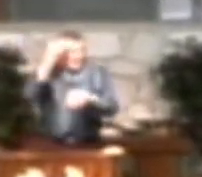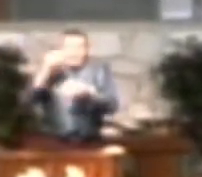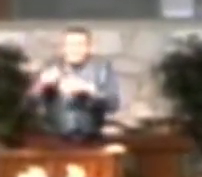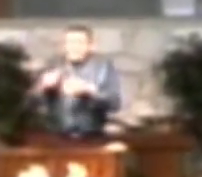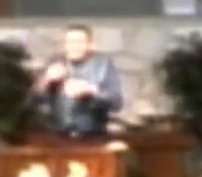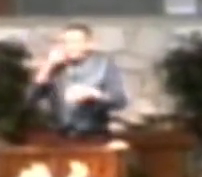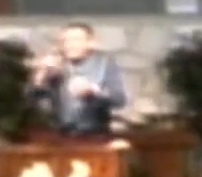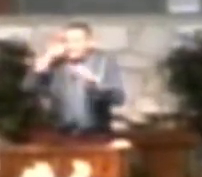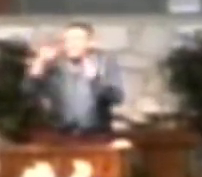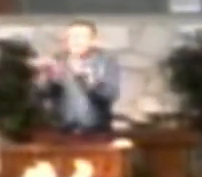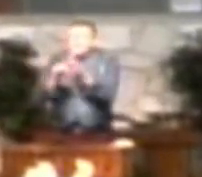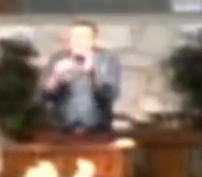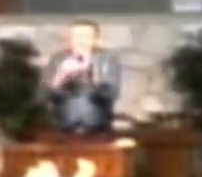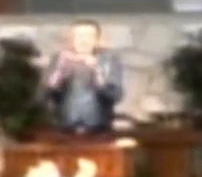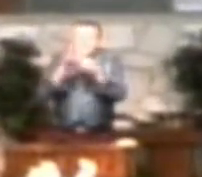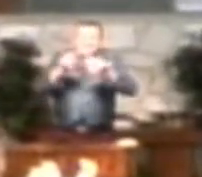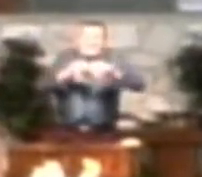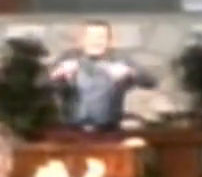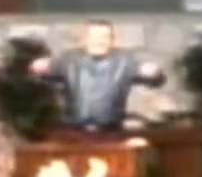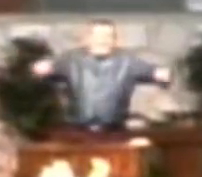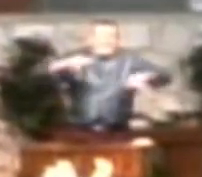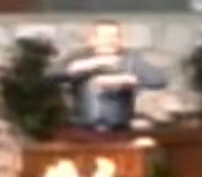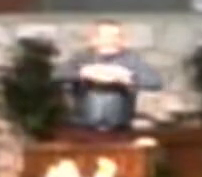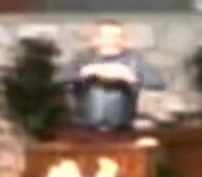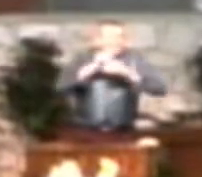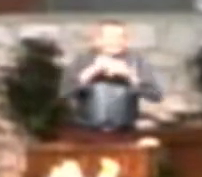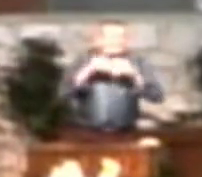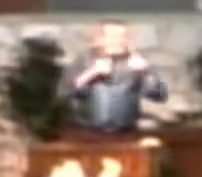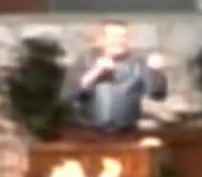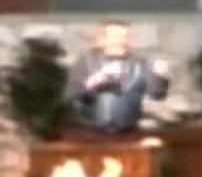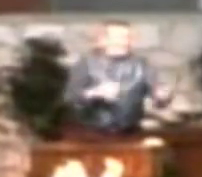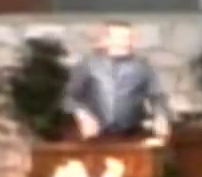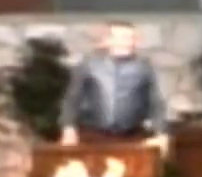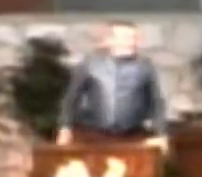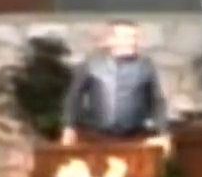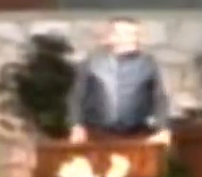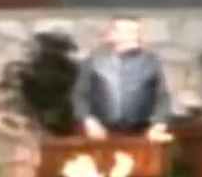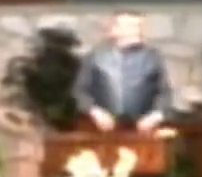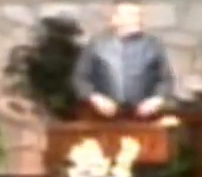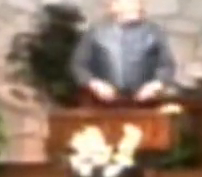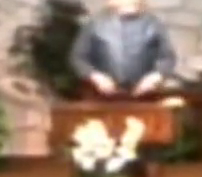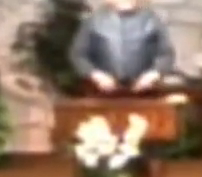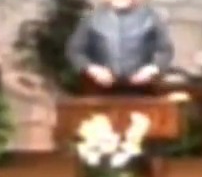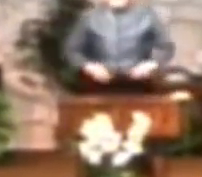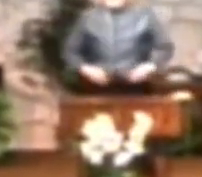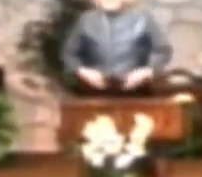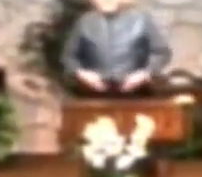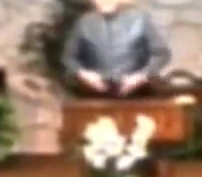and you know, you've seen the picture of Jesus sitting at the table with the disciples.